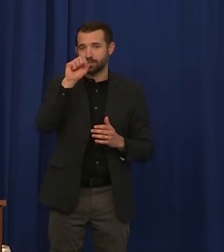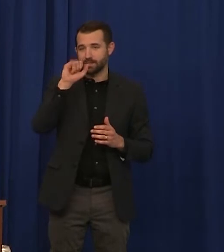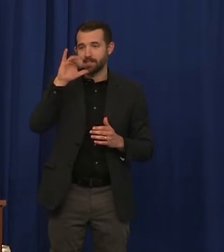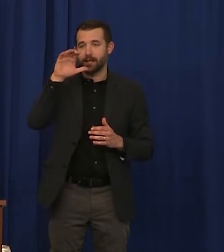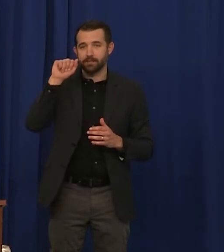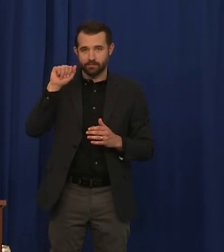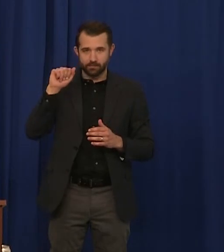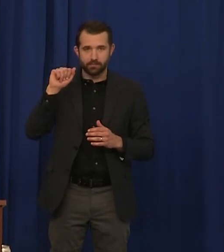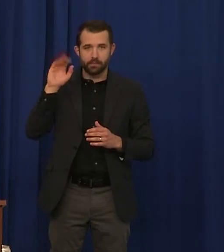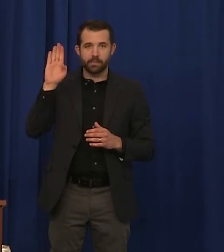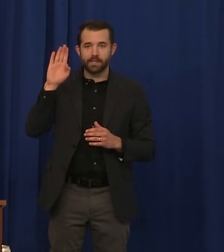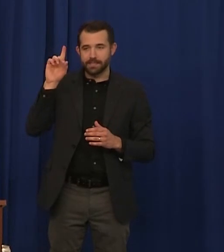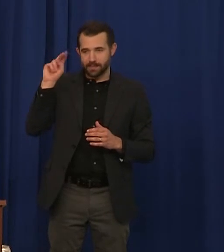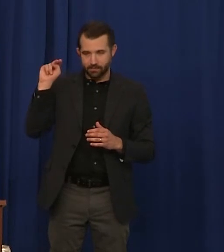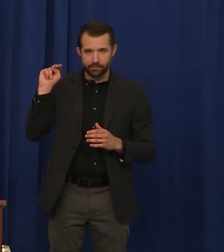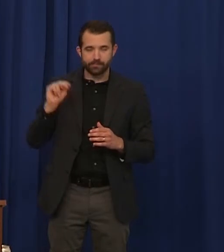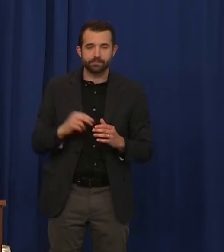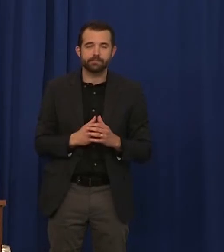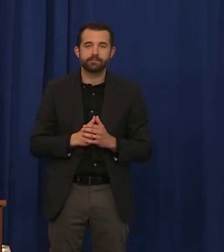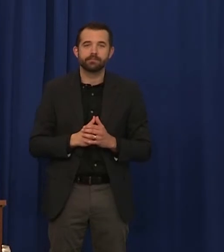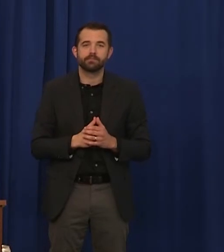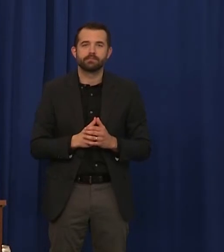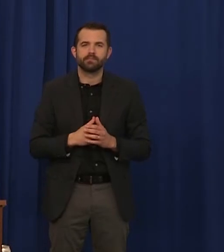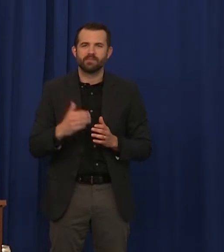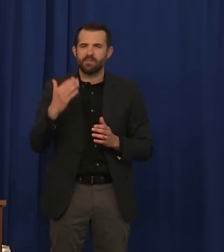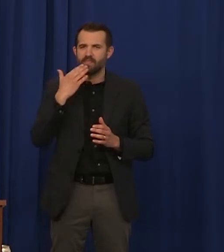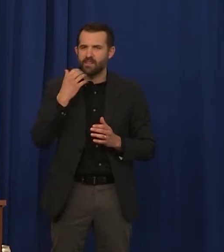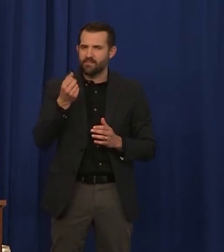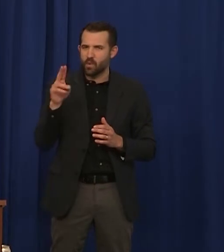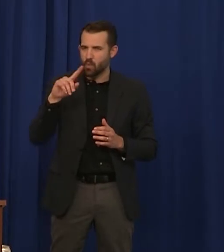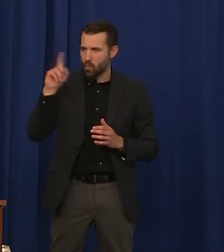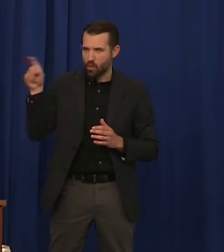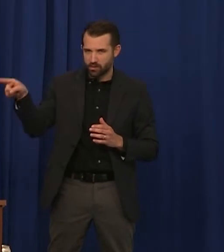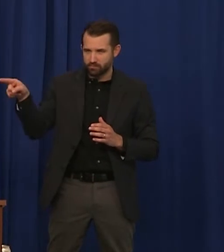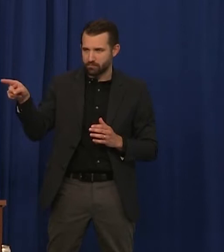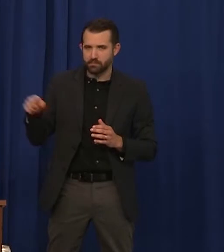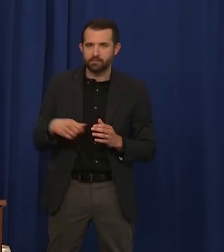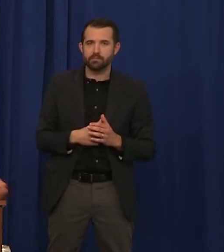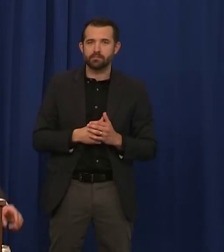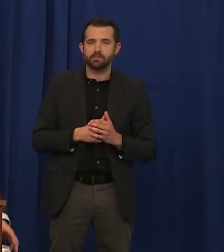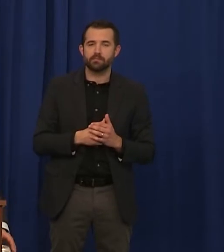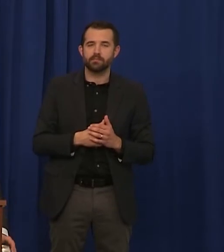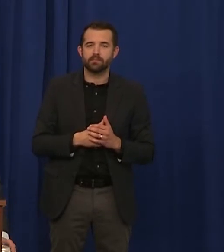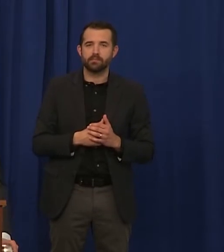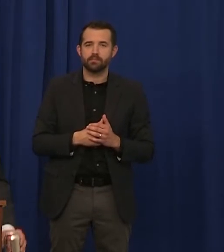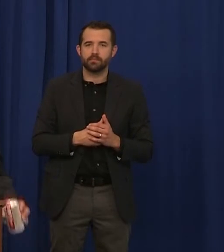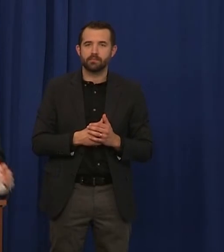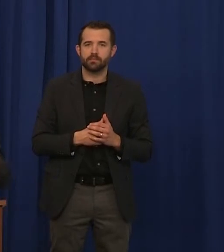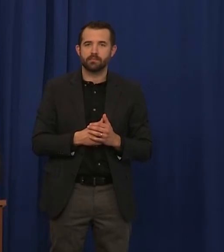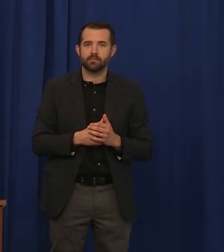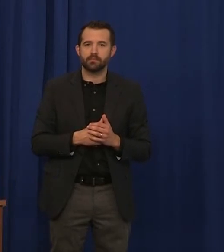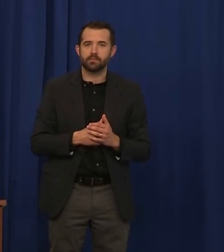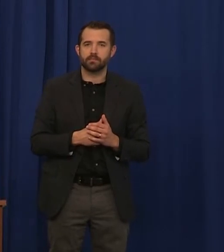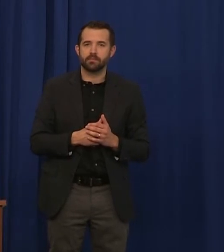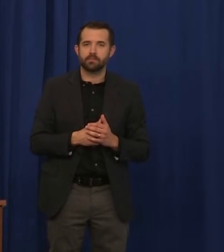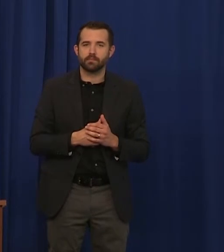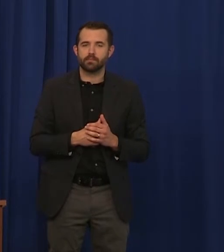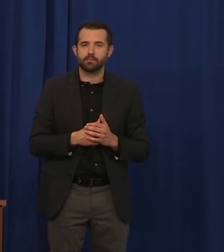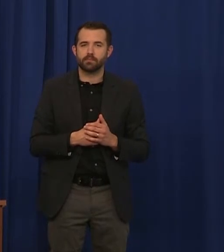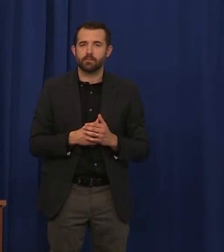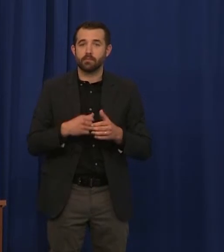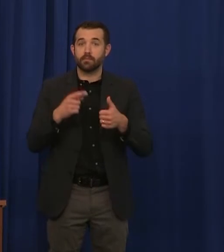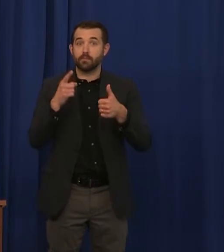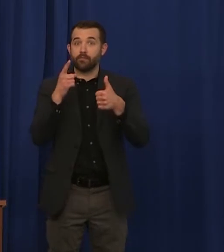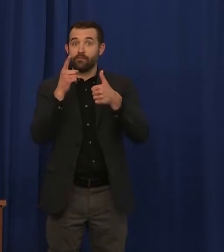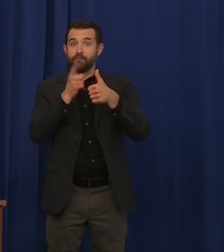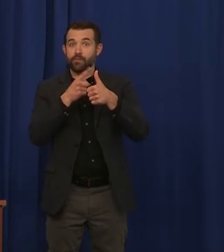Hi, Dr. Shah. Thanks so much. I have a couple questions for Commissioner Fortman. First off, on the fact-finding interviews, we've